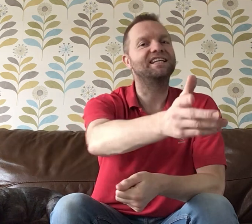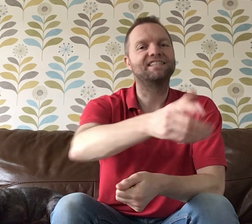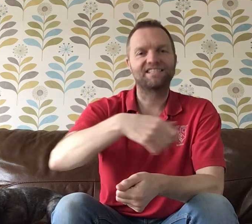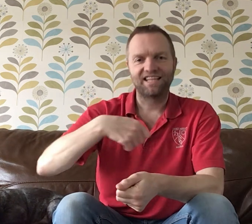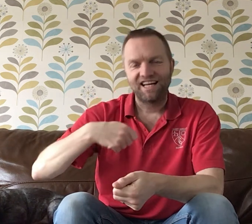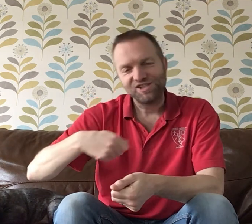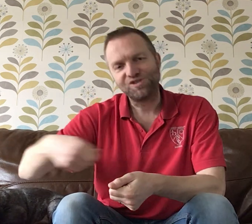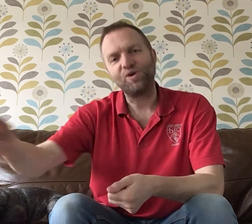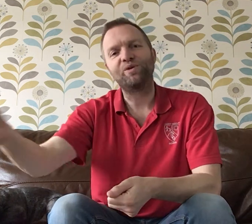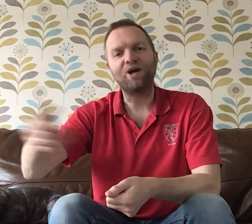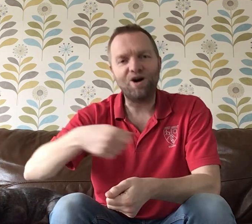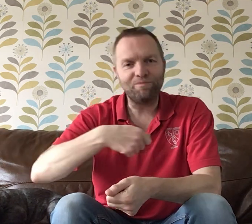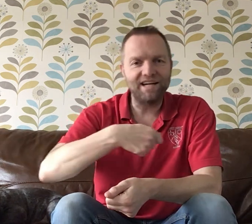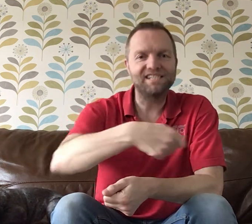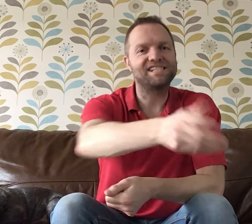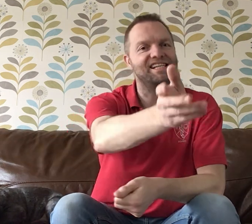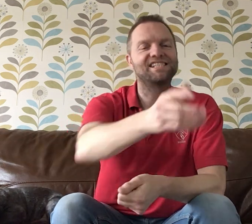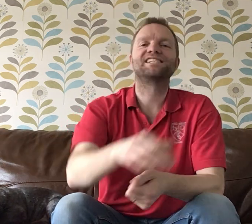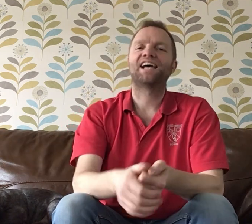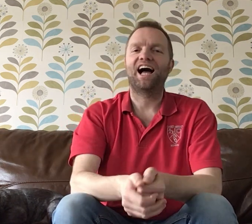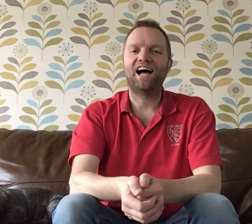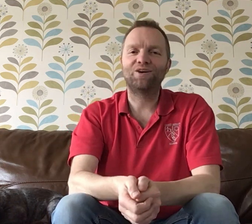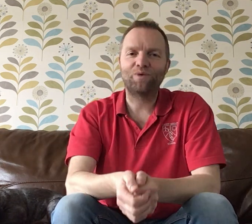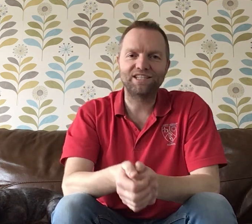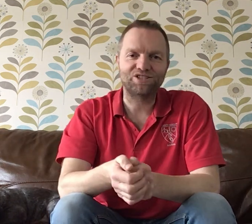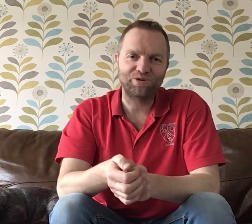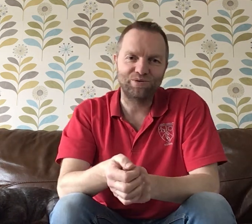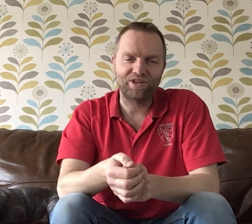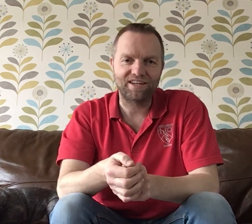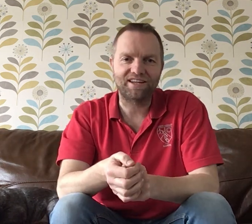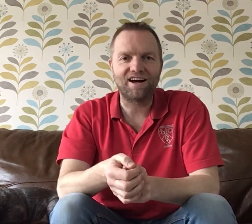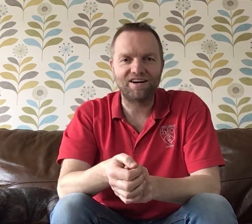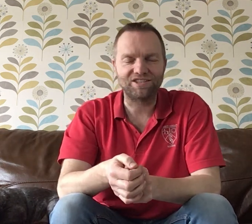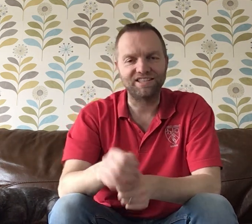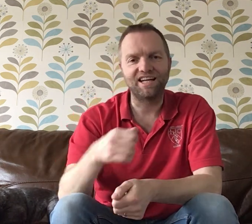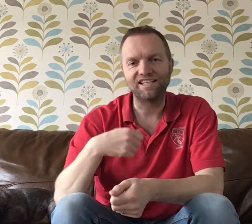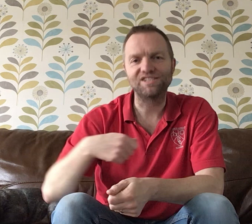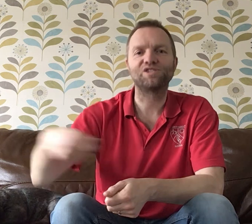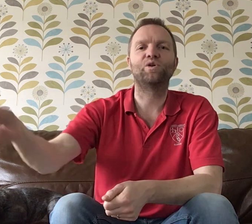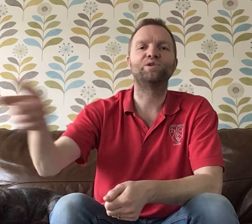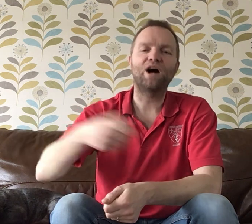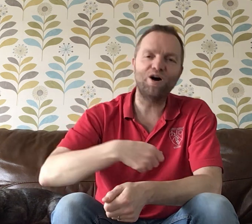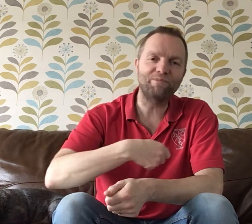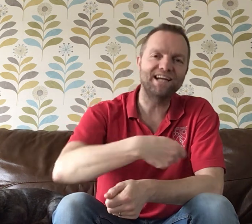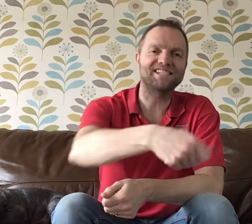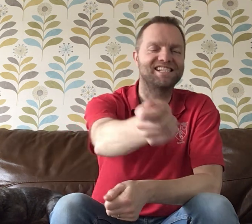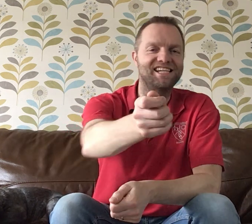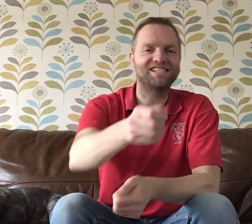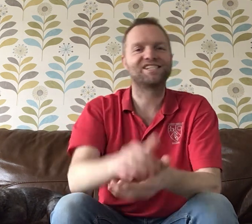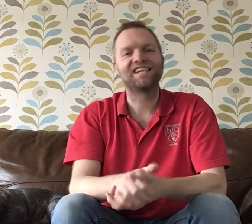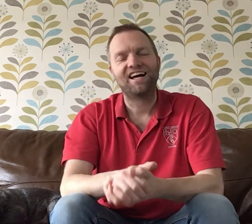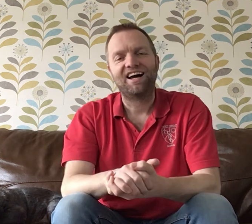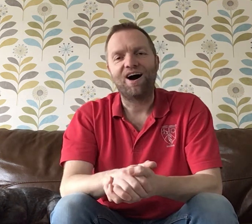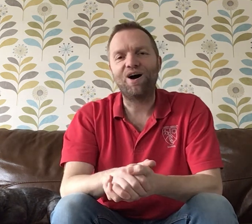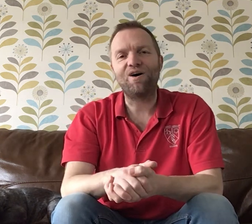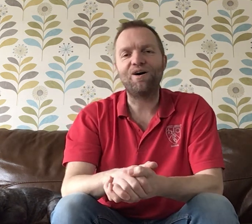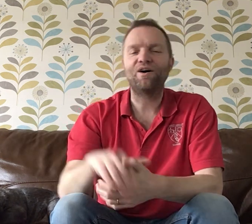seeds, sowed all my seeds. I went to the garden and sowed all my seeds on